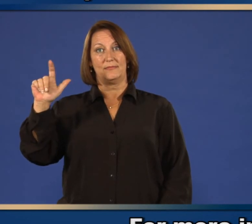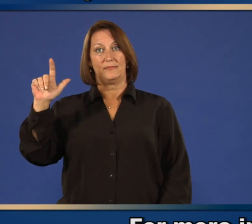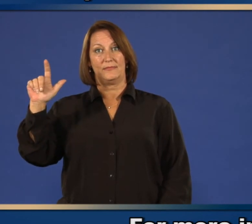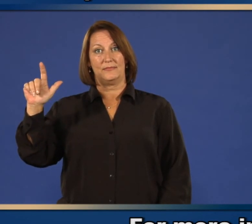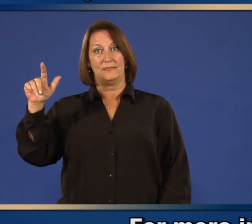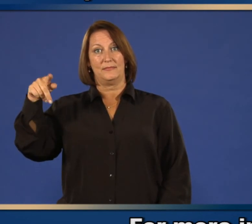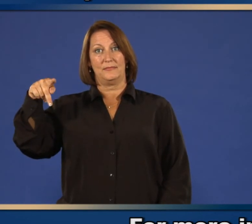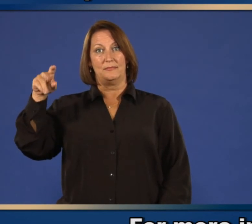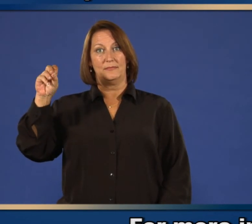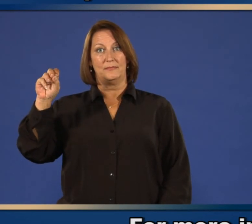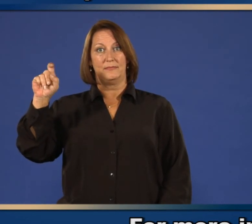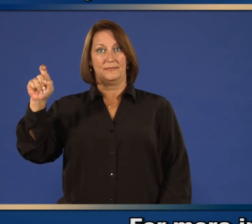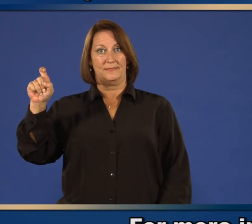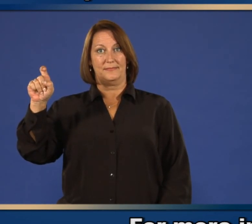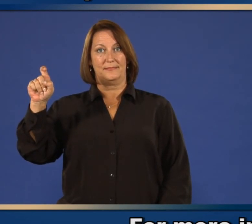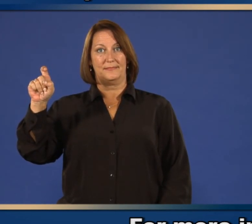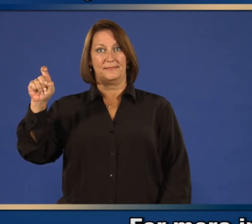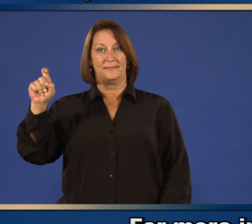www.cdc.gov/smallpox.